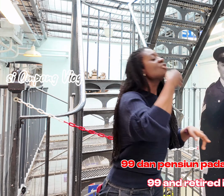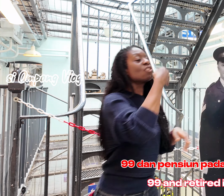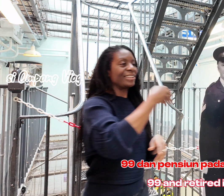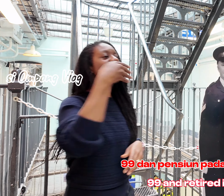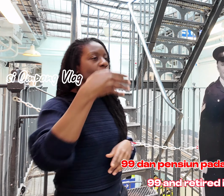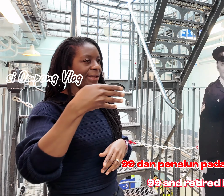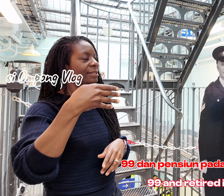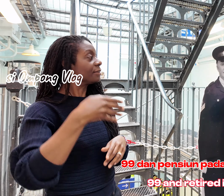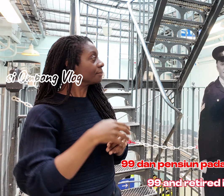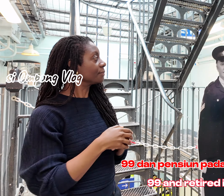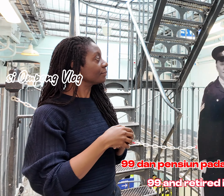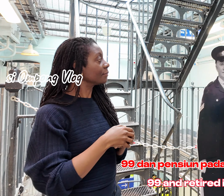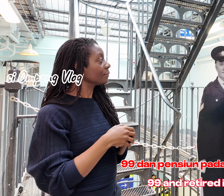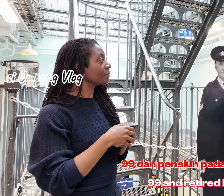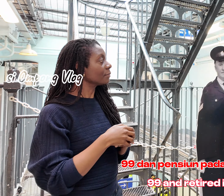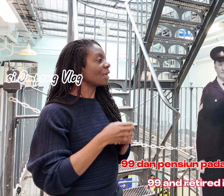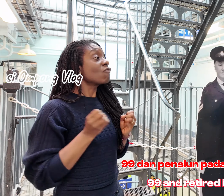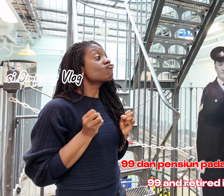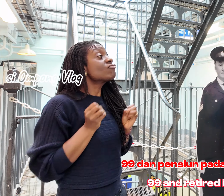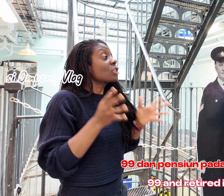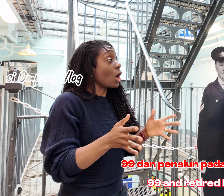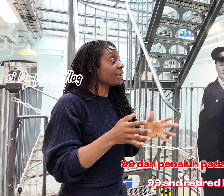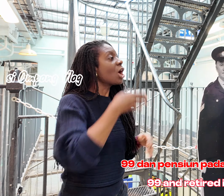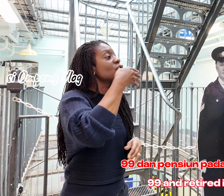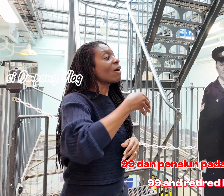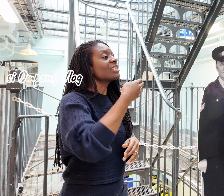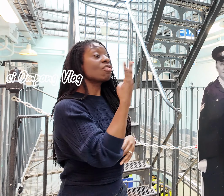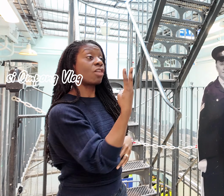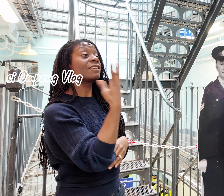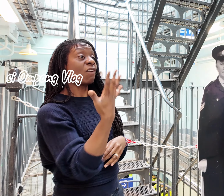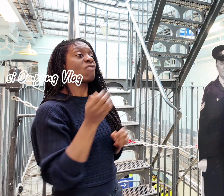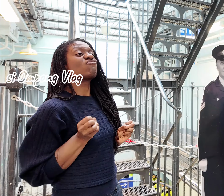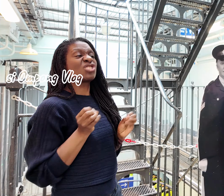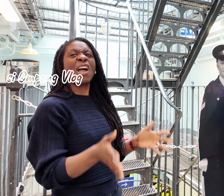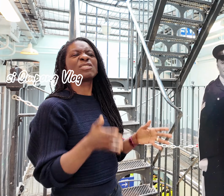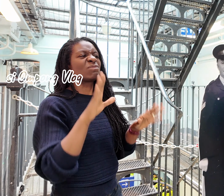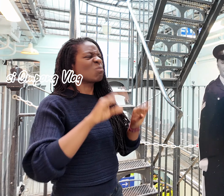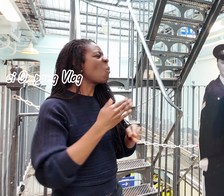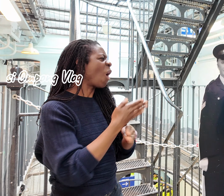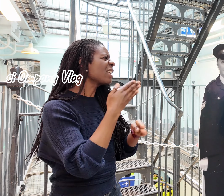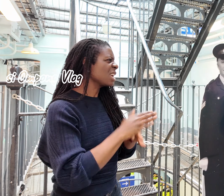1999 and retired in 1935.